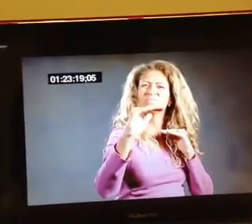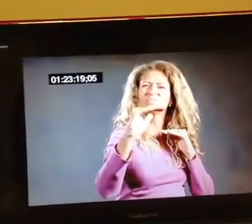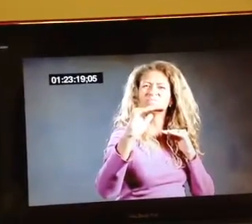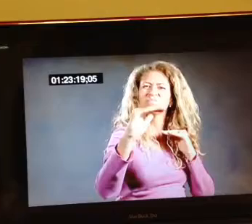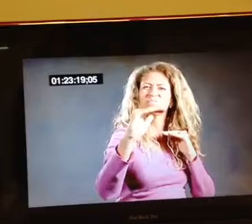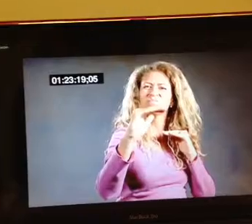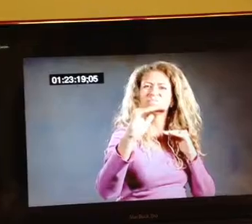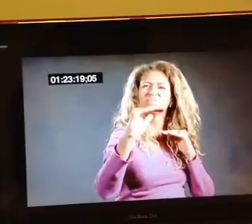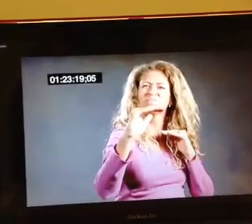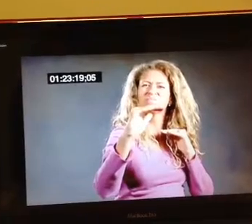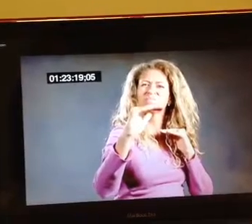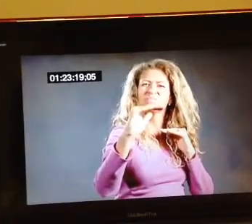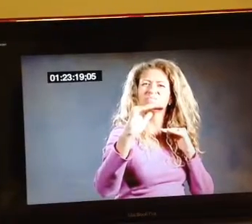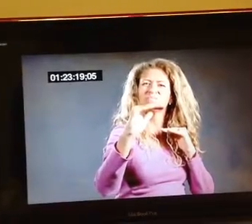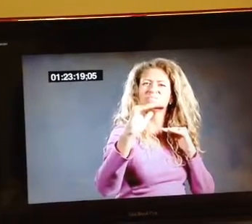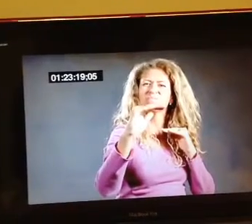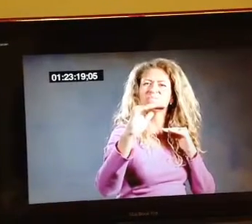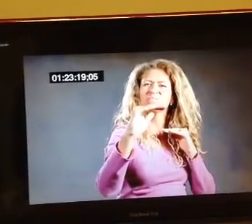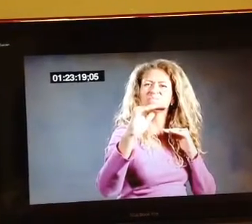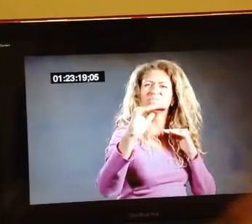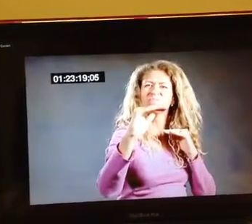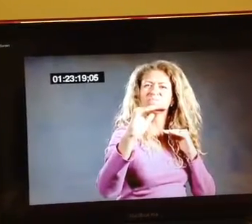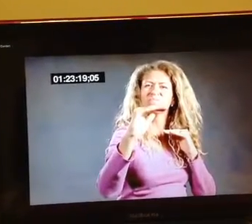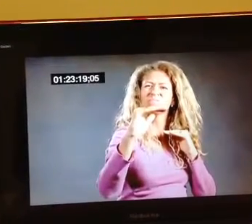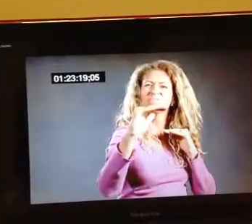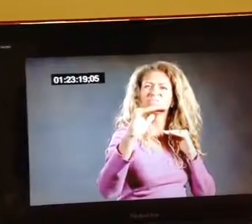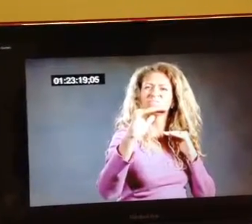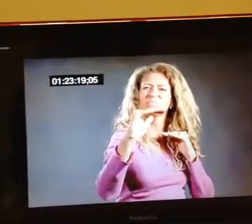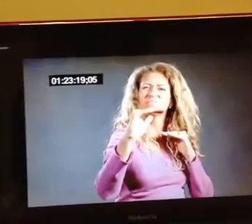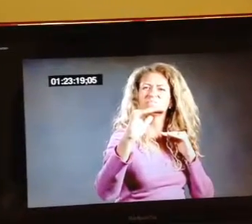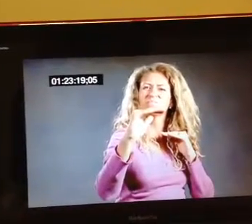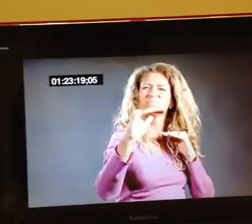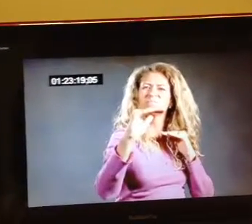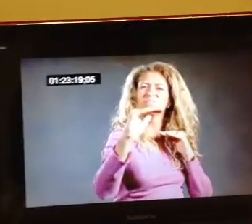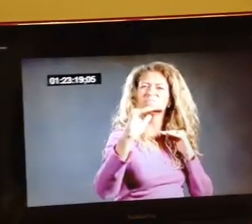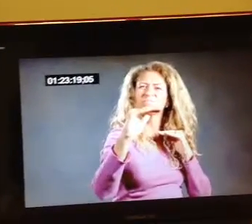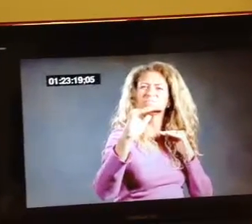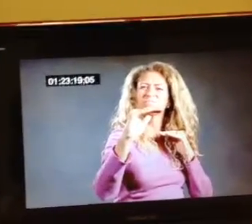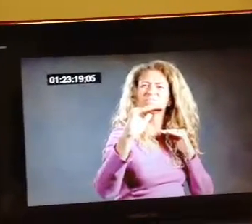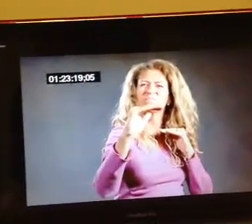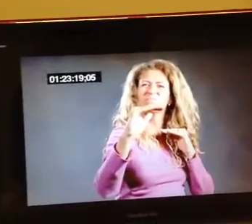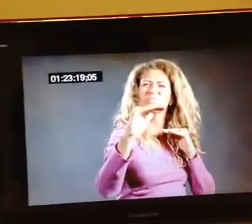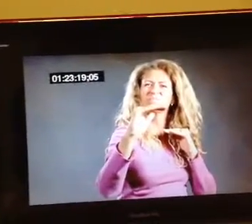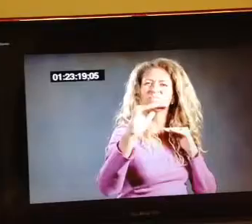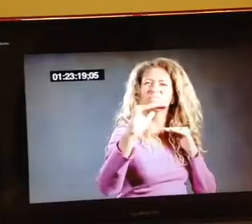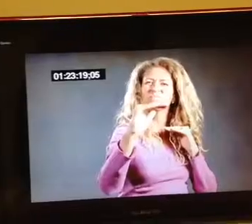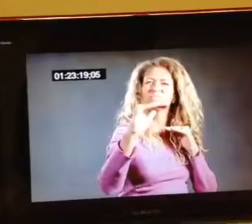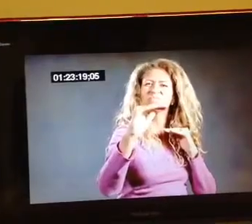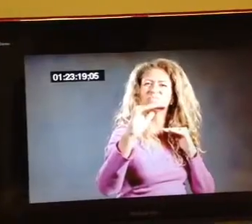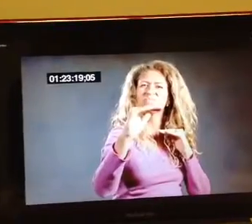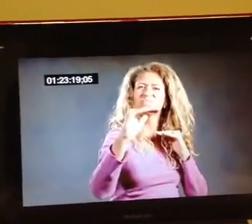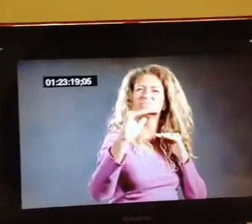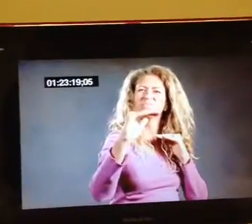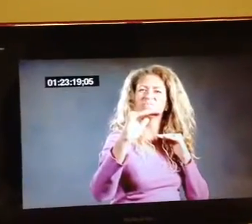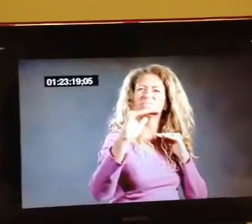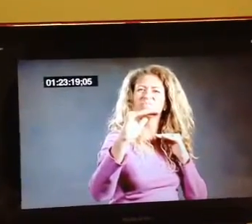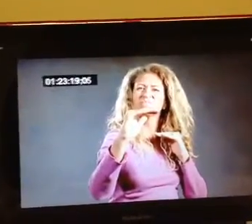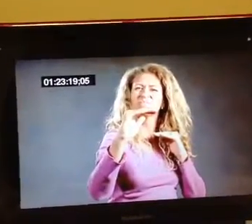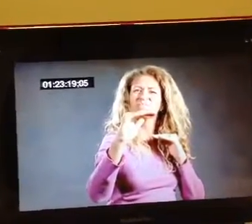and a canal opens every 3 hours and the water